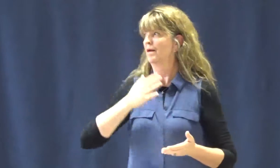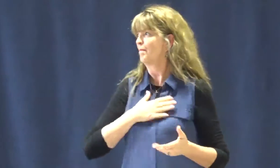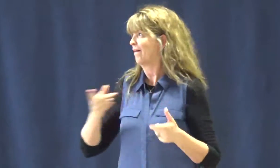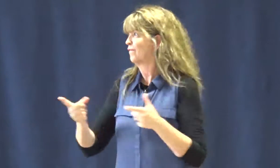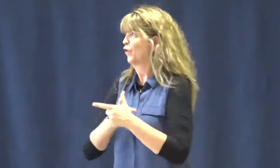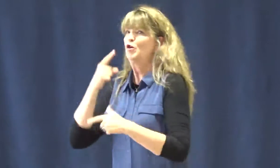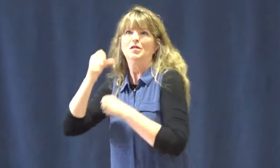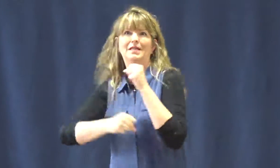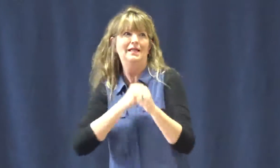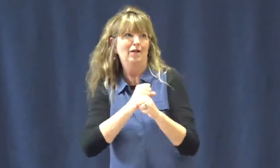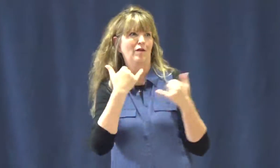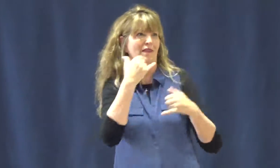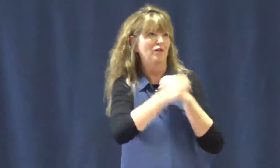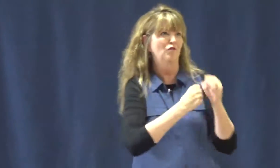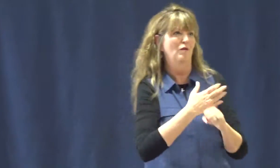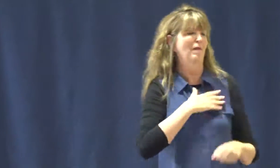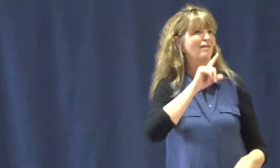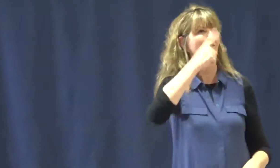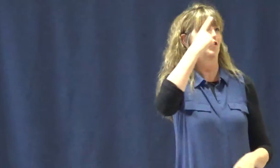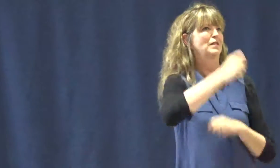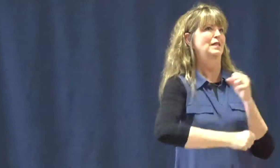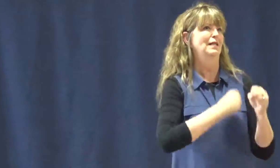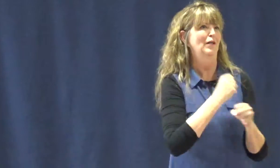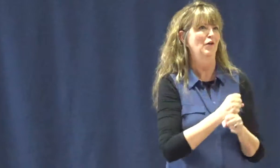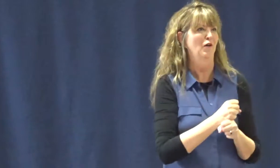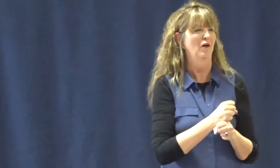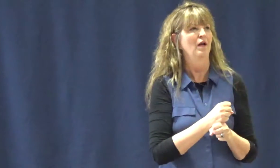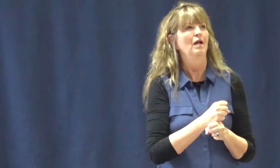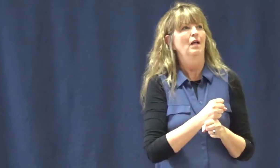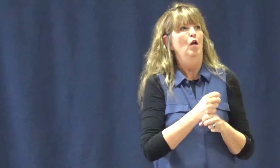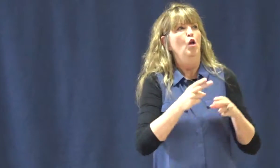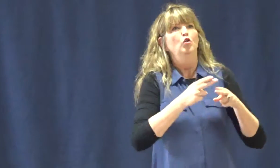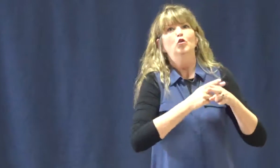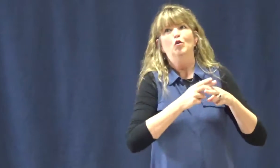Baptist Theology Seminary. I'm in my first year,